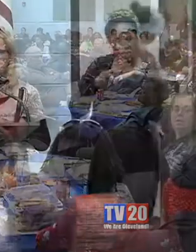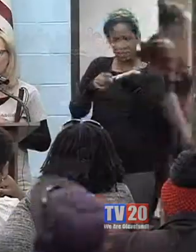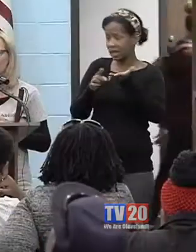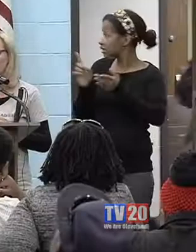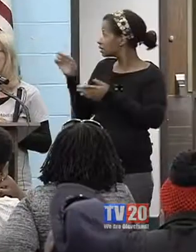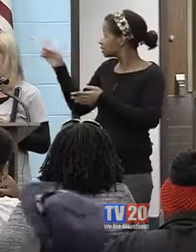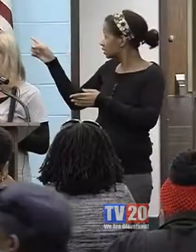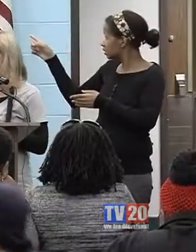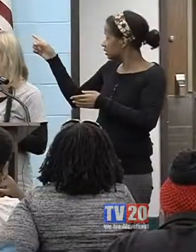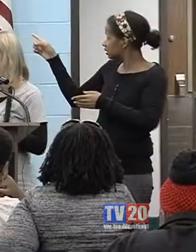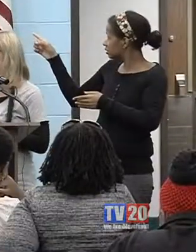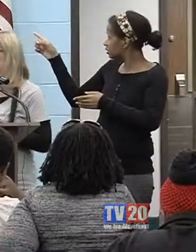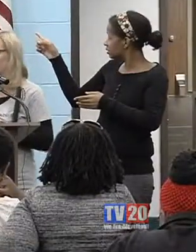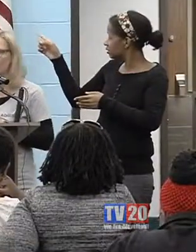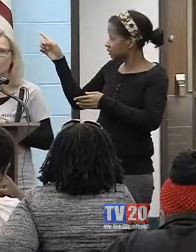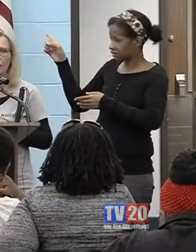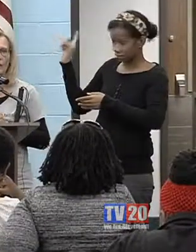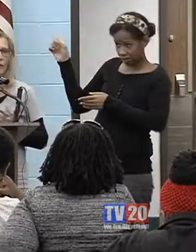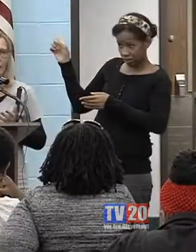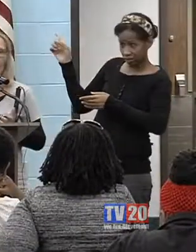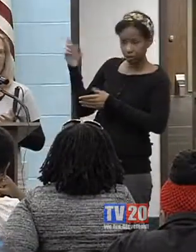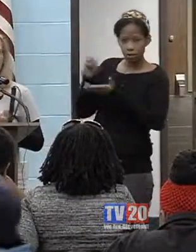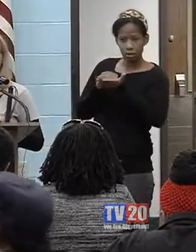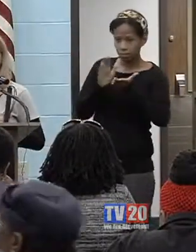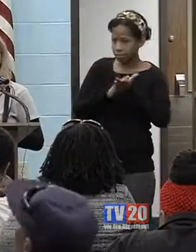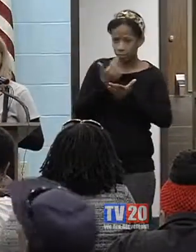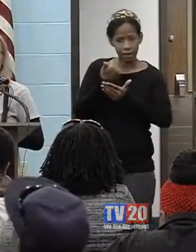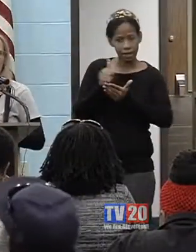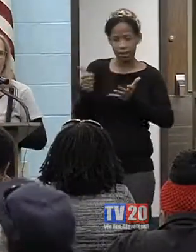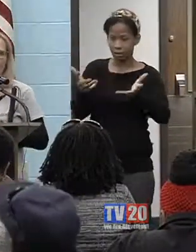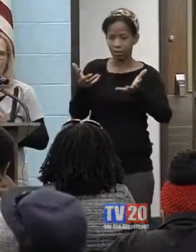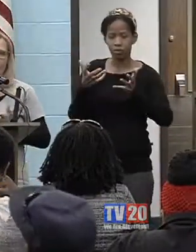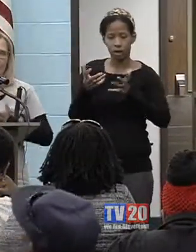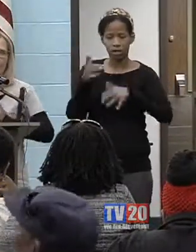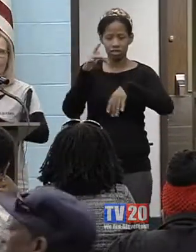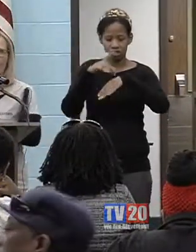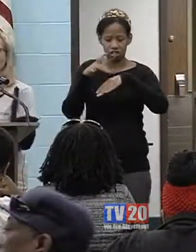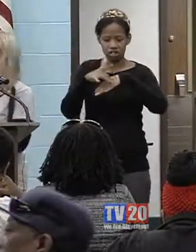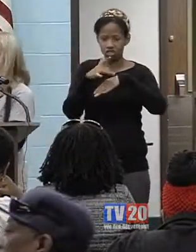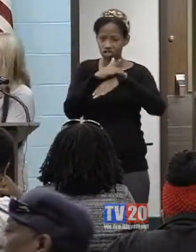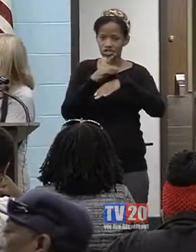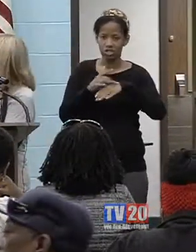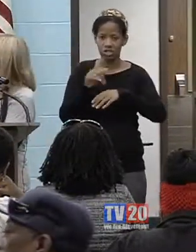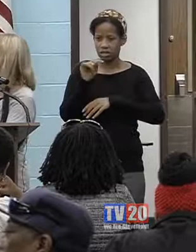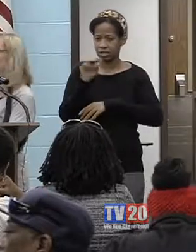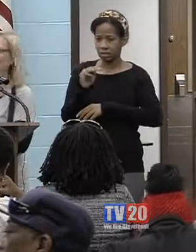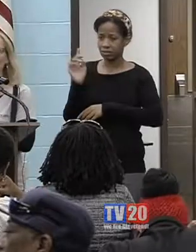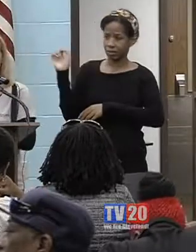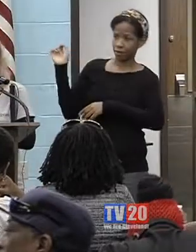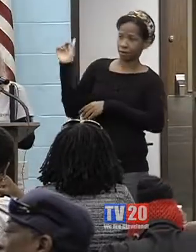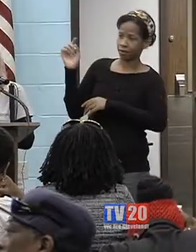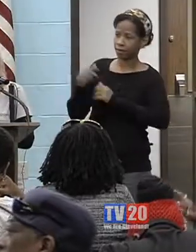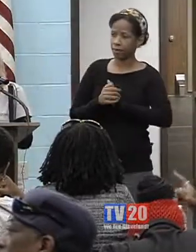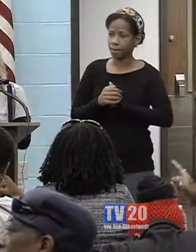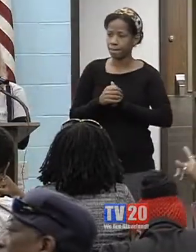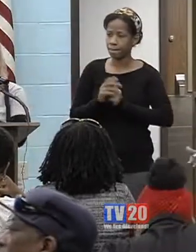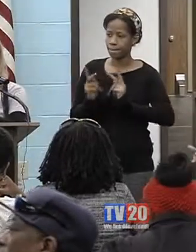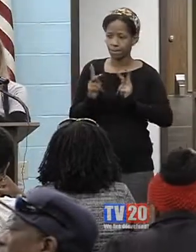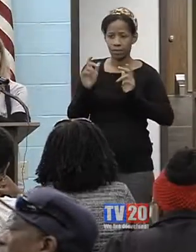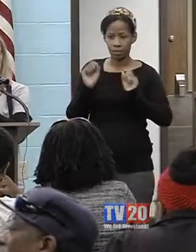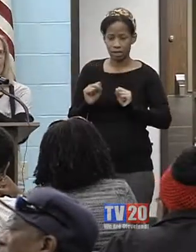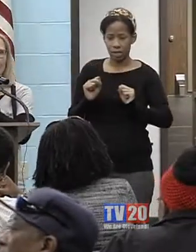a little tiny dot, and you can put it on just about anything. Tom says it's up on the screen. For those of